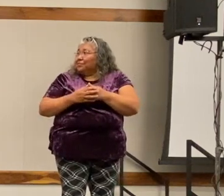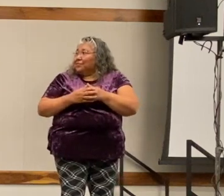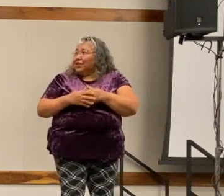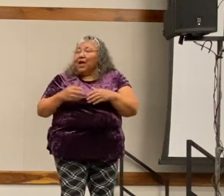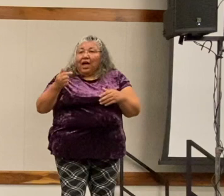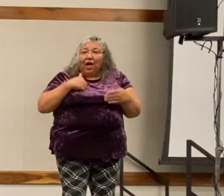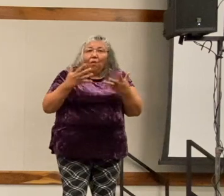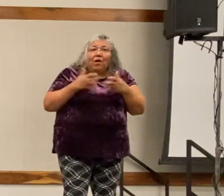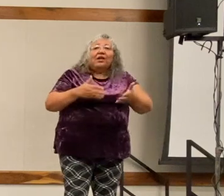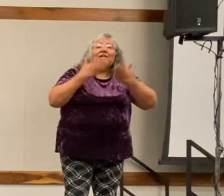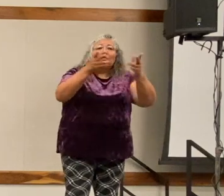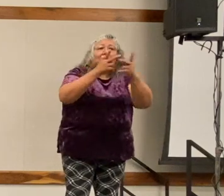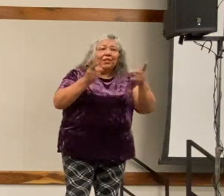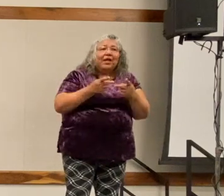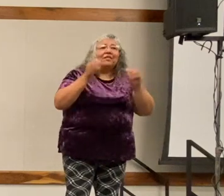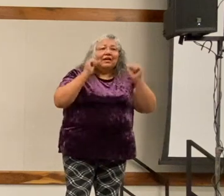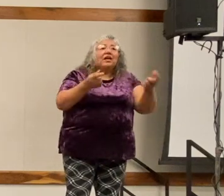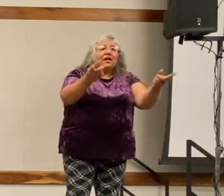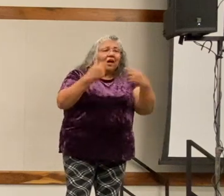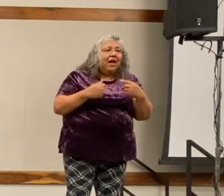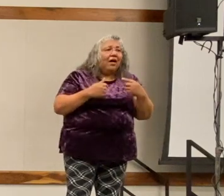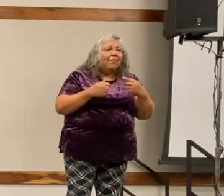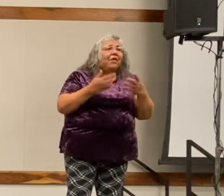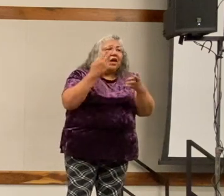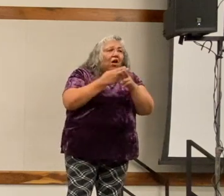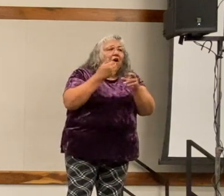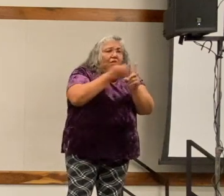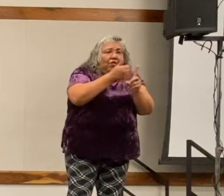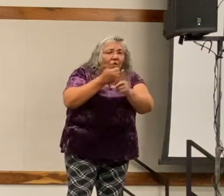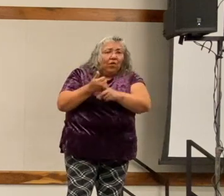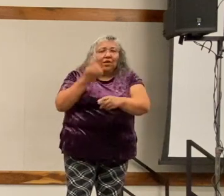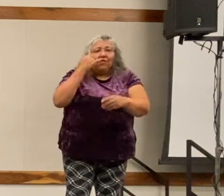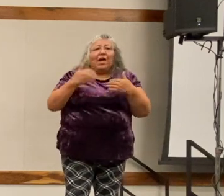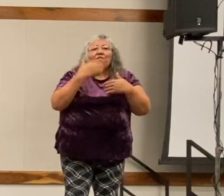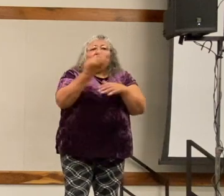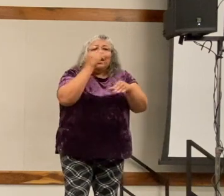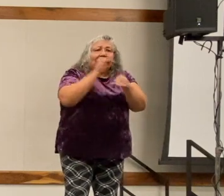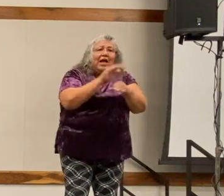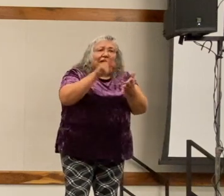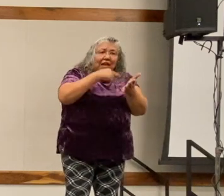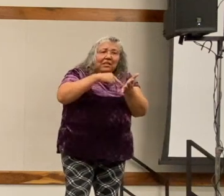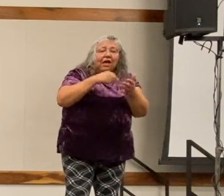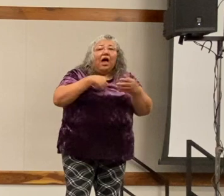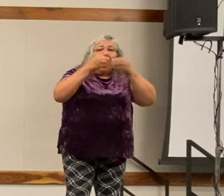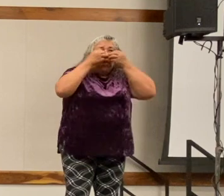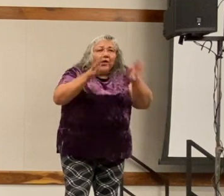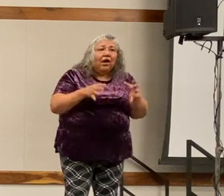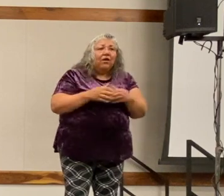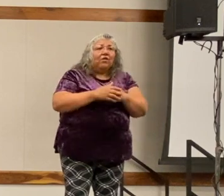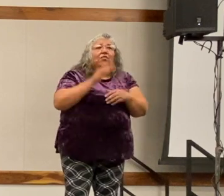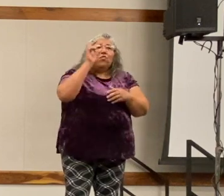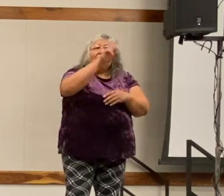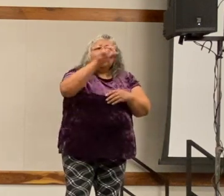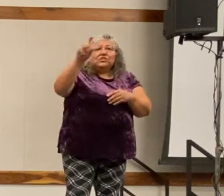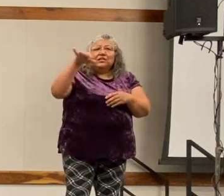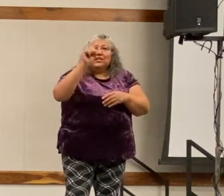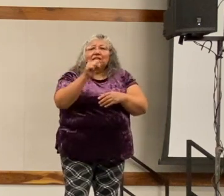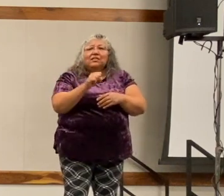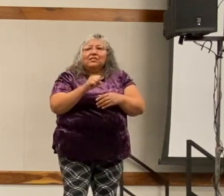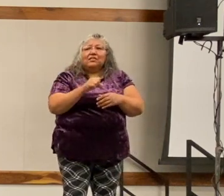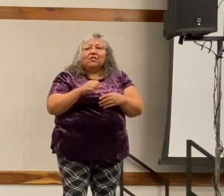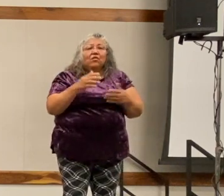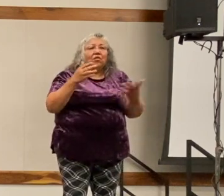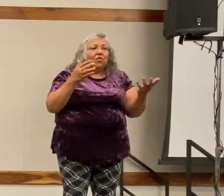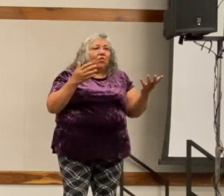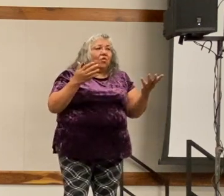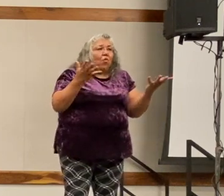I want to give them a place where they can come and call their own. And if we have Friday night dances, I don't care. The question is what if and why not? That's